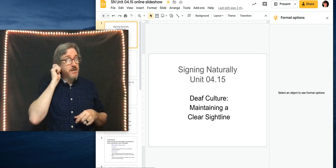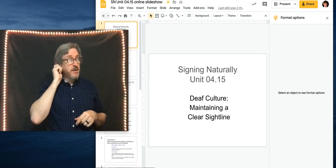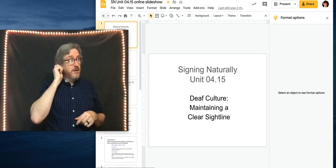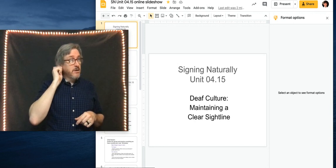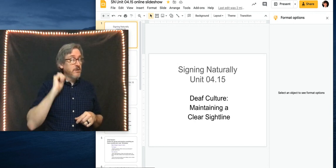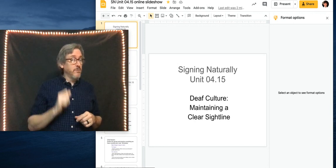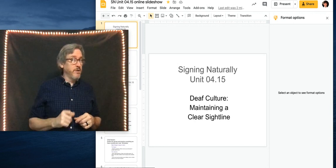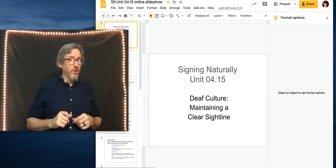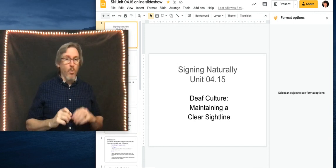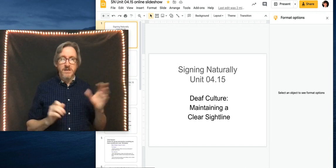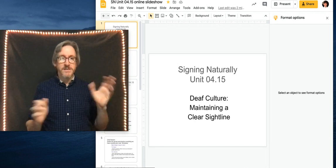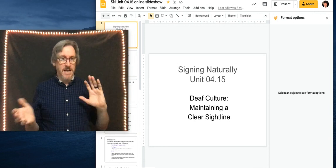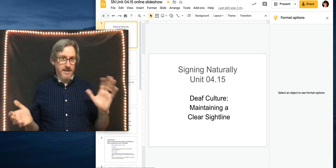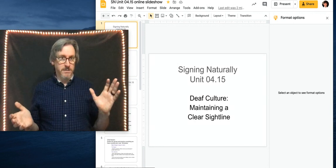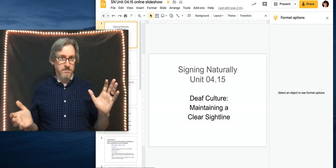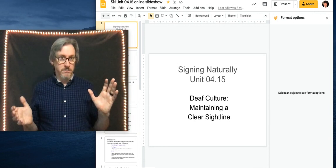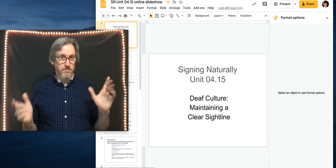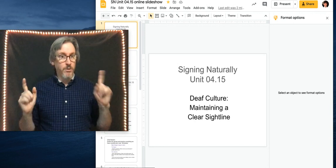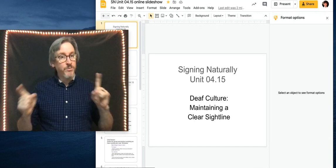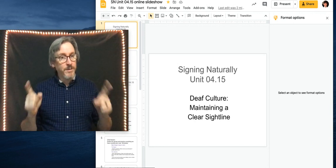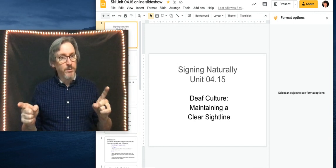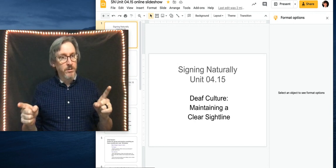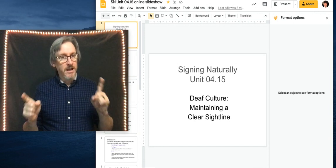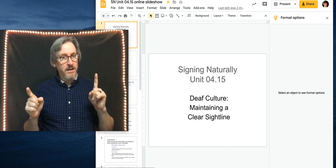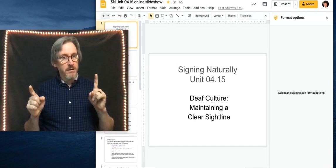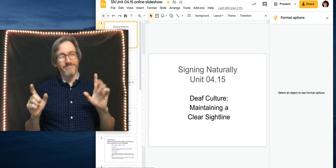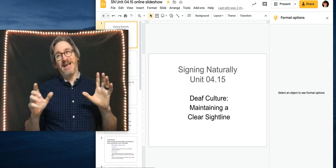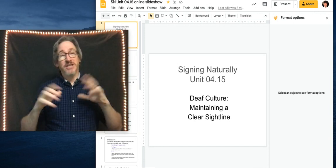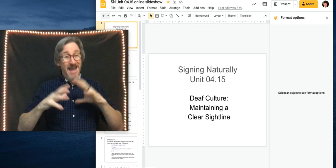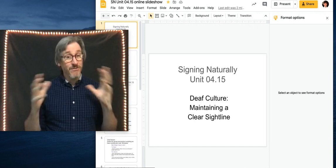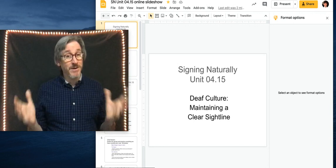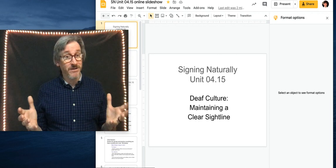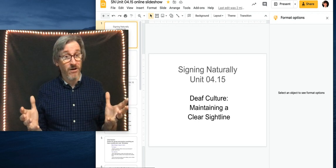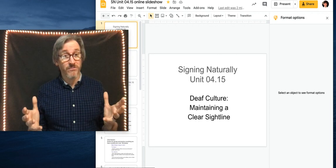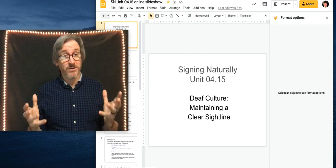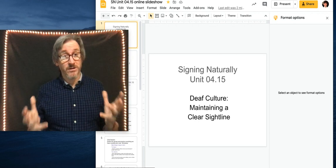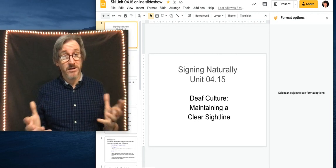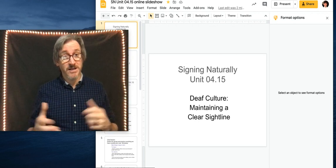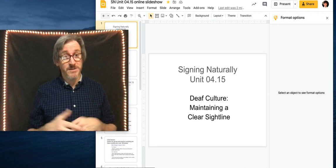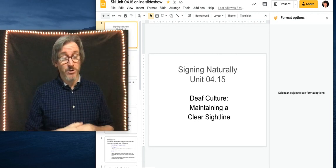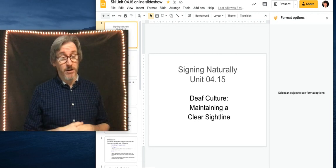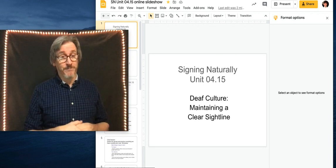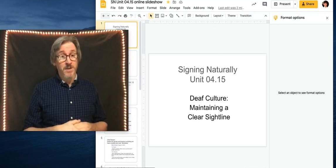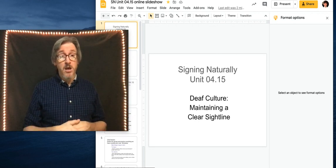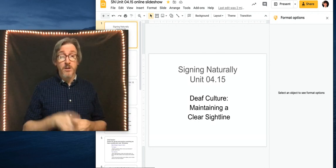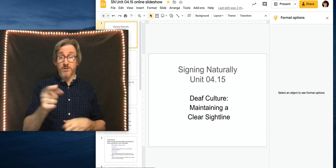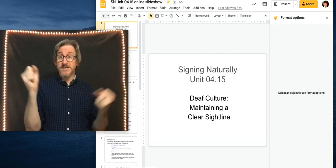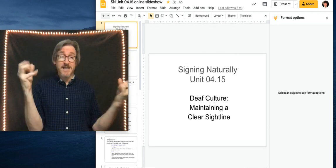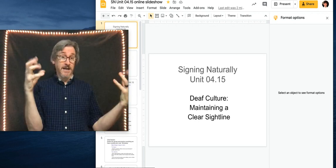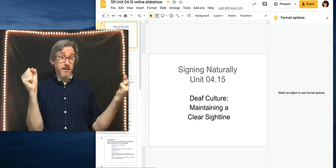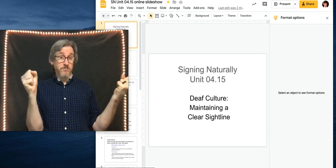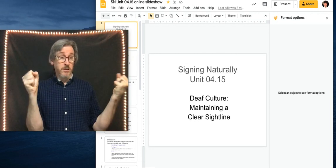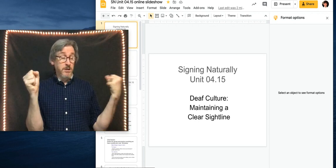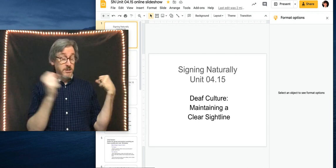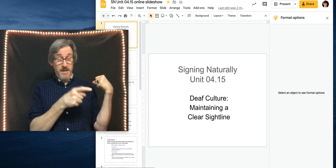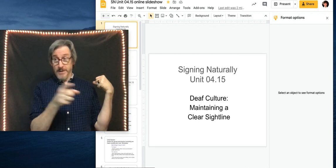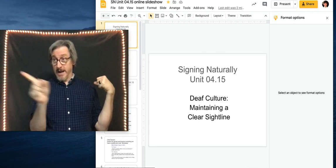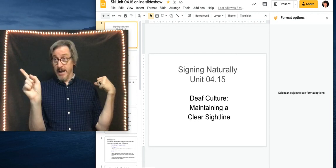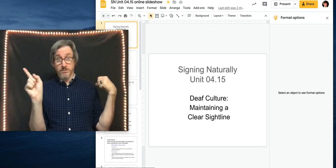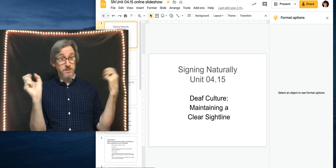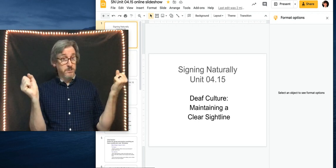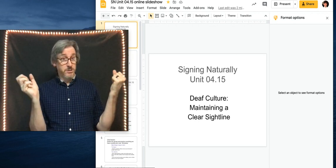just one-sided. Both people, actually everybody involved, needs to be aware. Person signing,